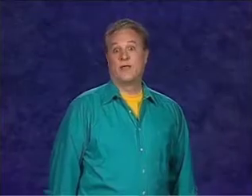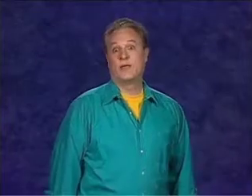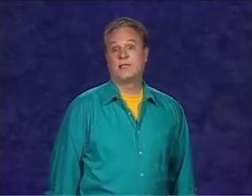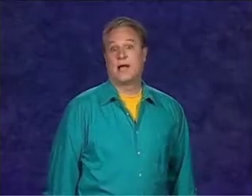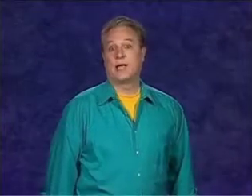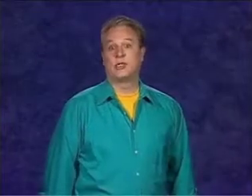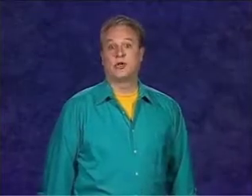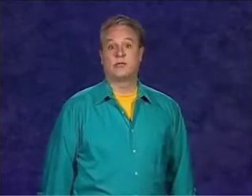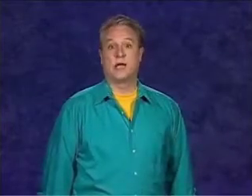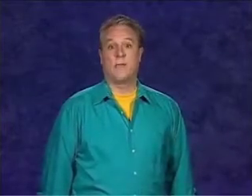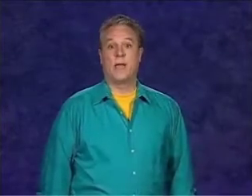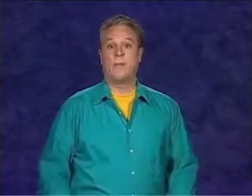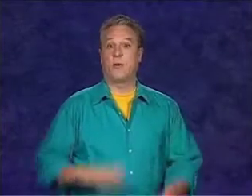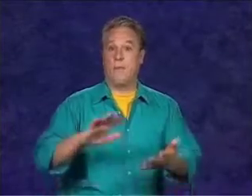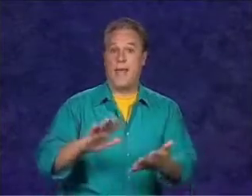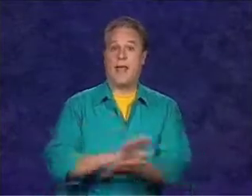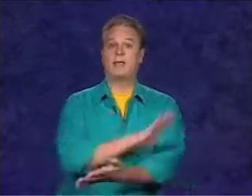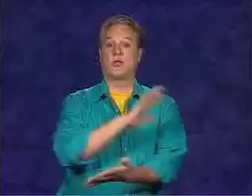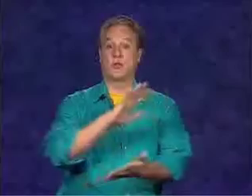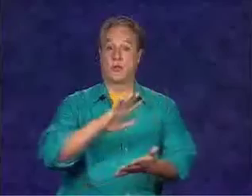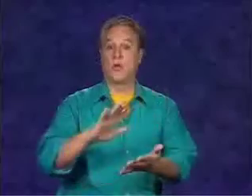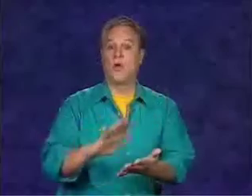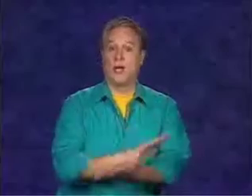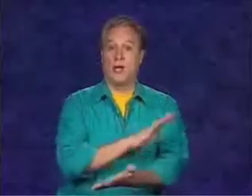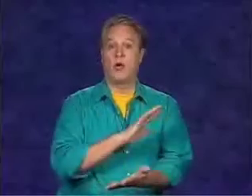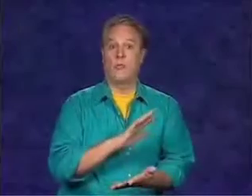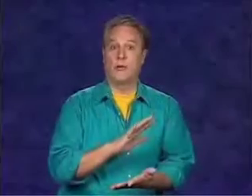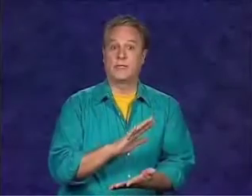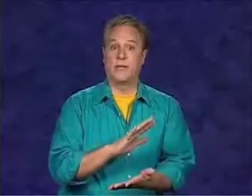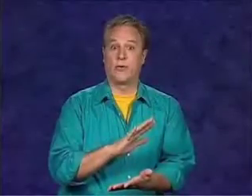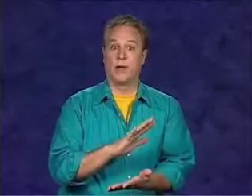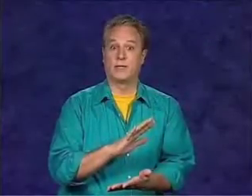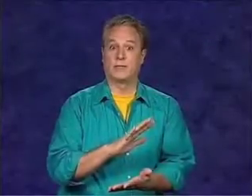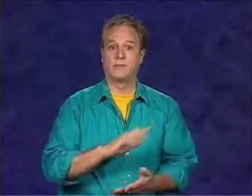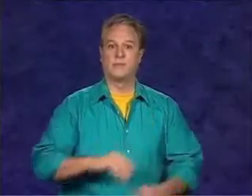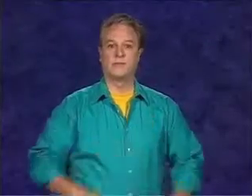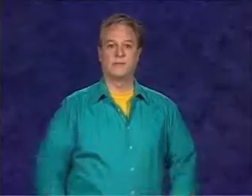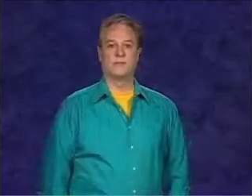This sign shows how paper passed through an old printing press.